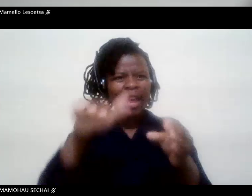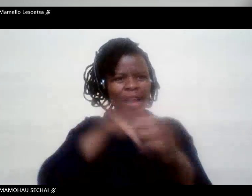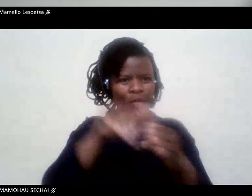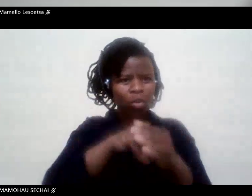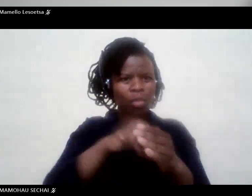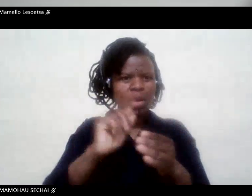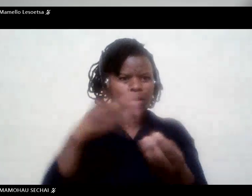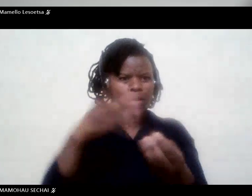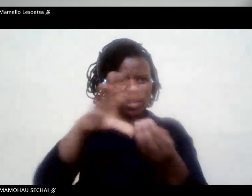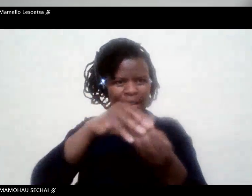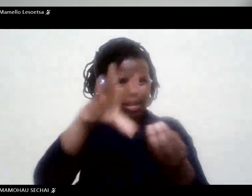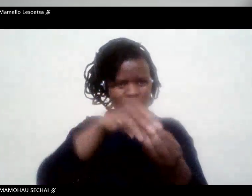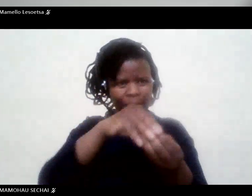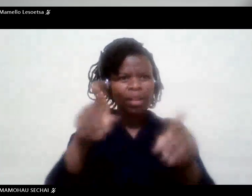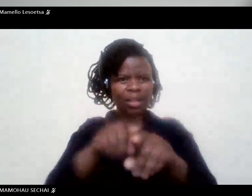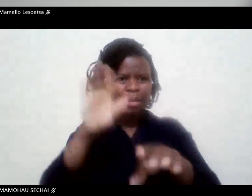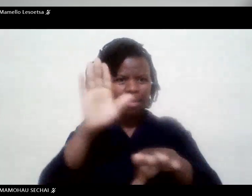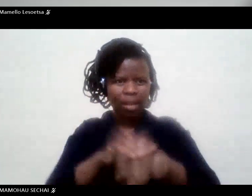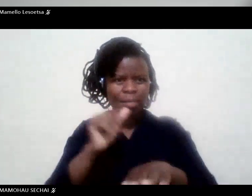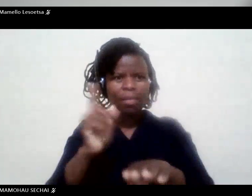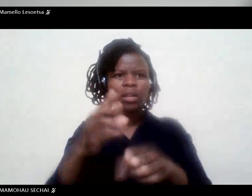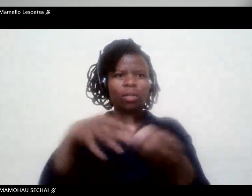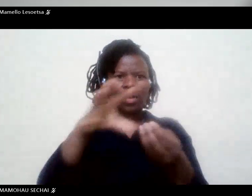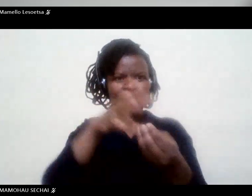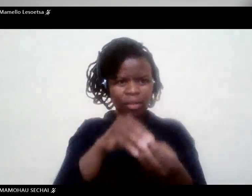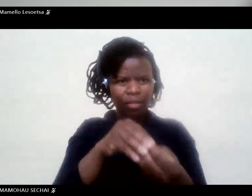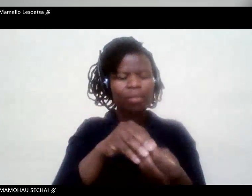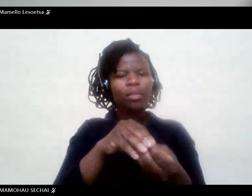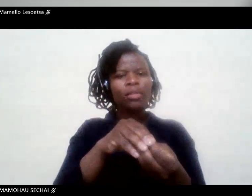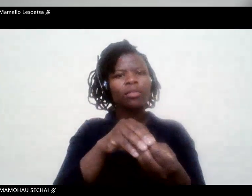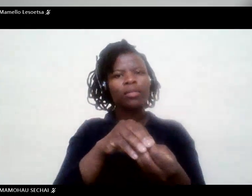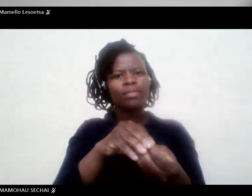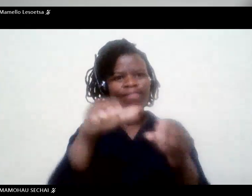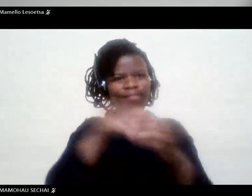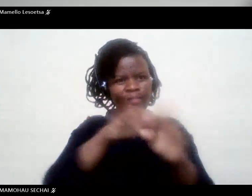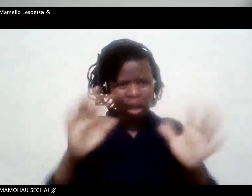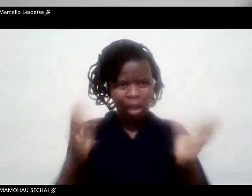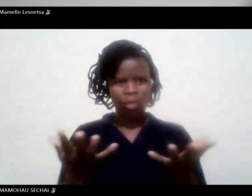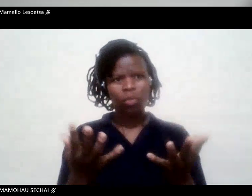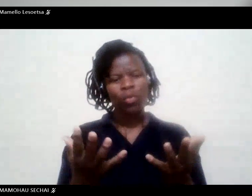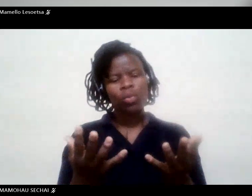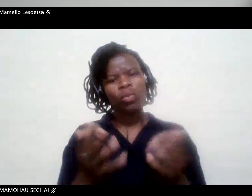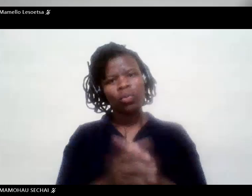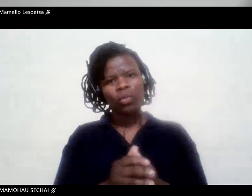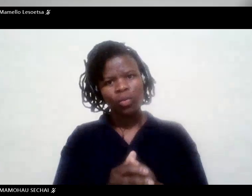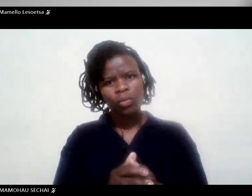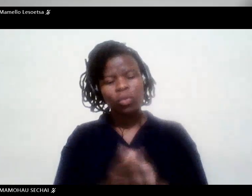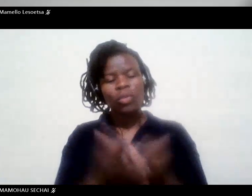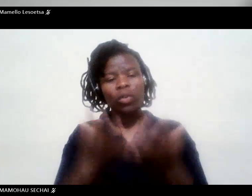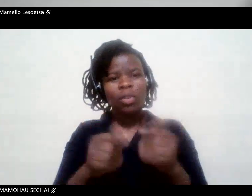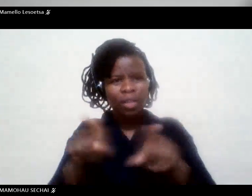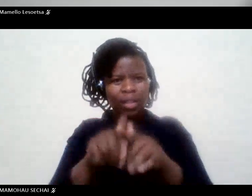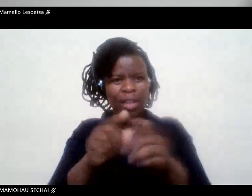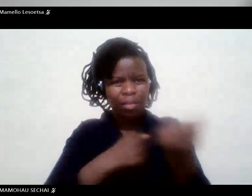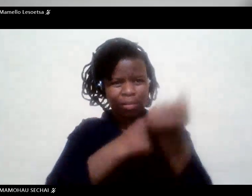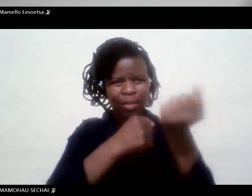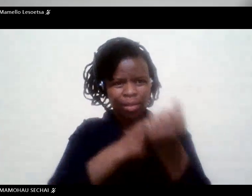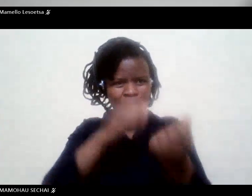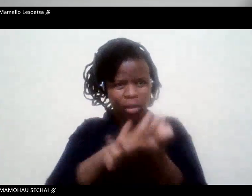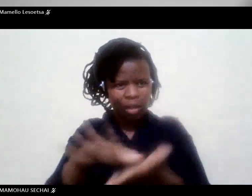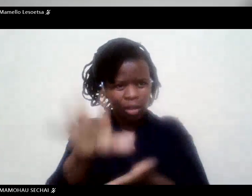family. How does that play in? Family support and the rest of it. And she's kind of looking